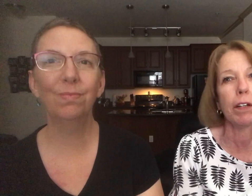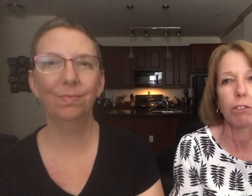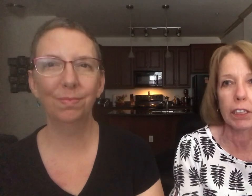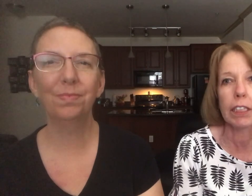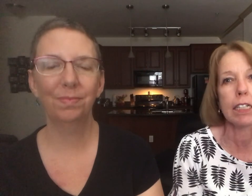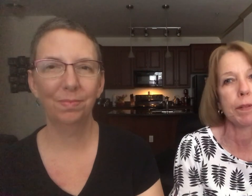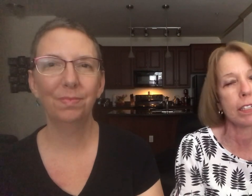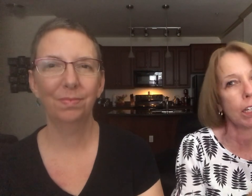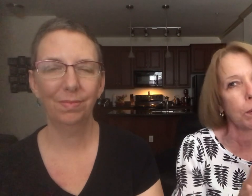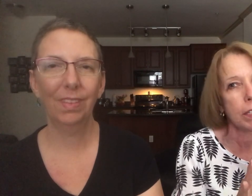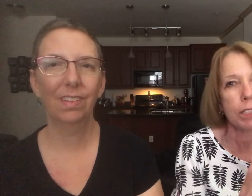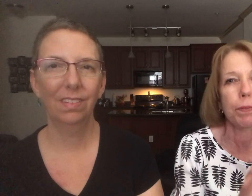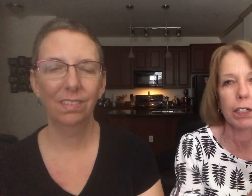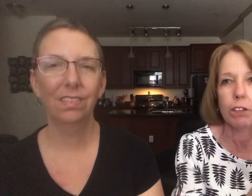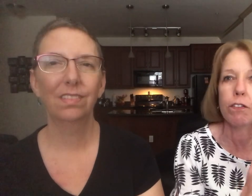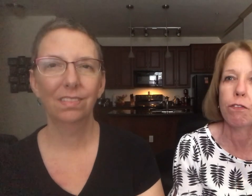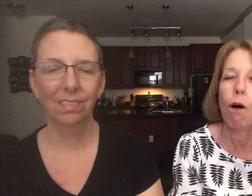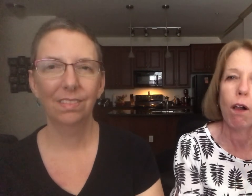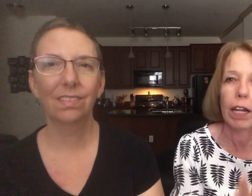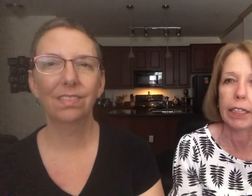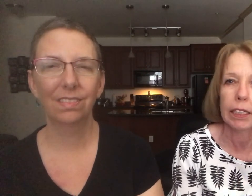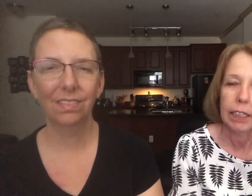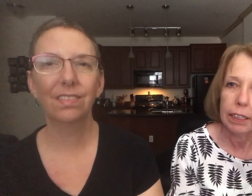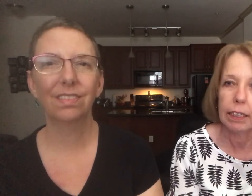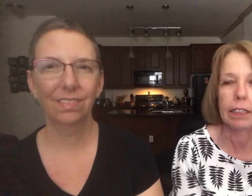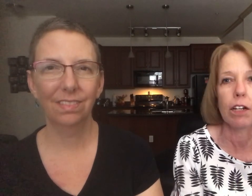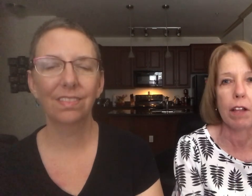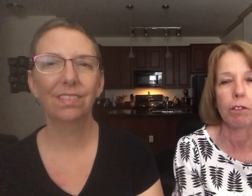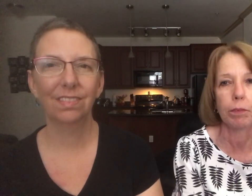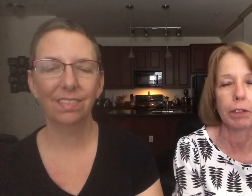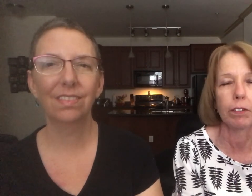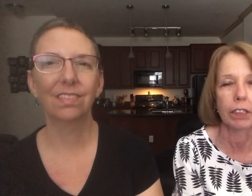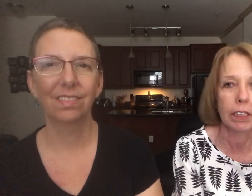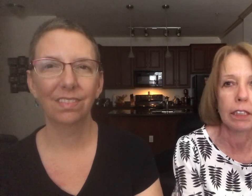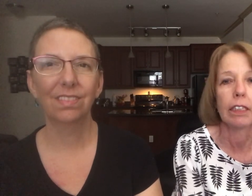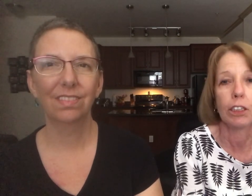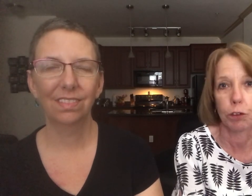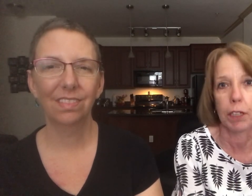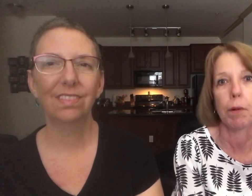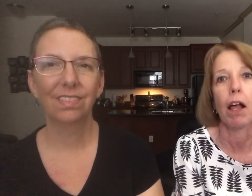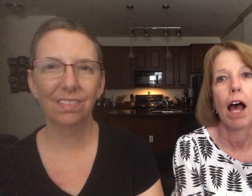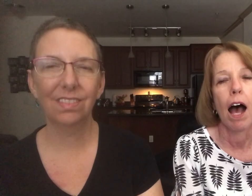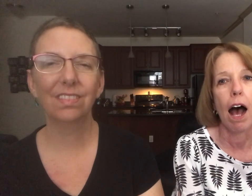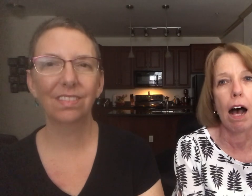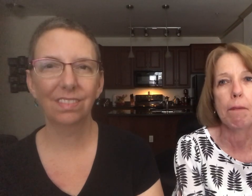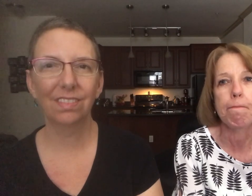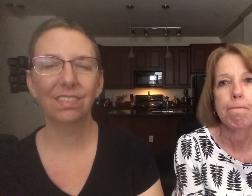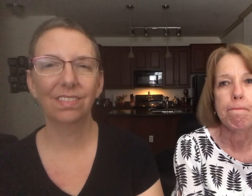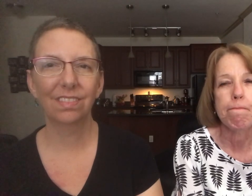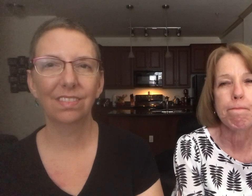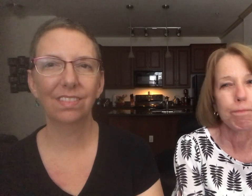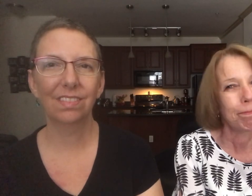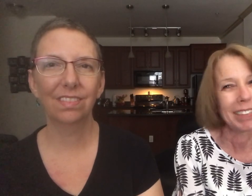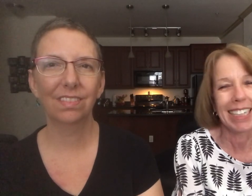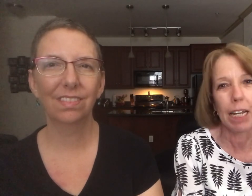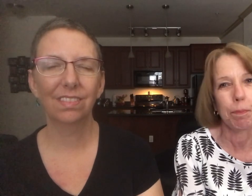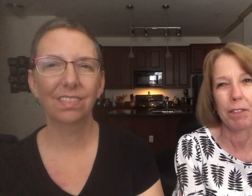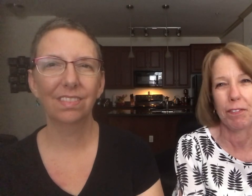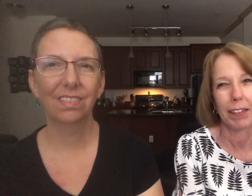mm-hmm. a really nice place to go in the spring or the fall. Like, you know, that would be really enjoyable. You can't beat Philly,